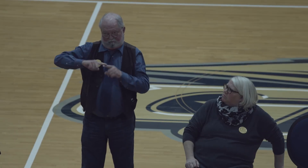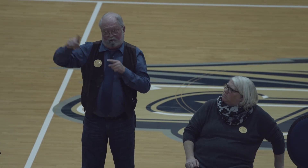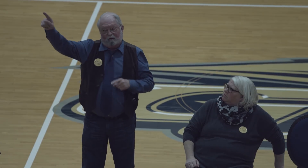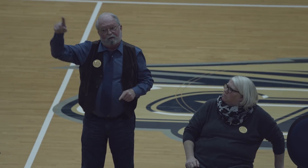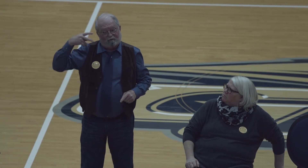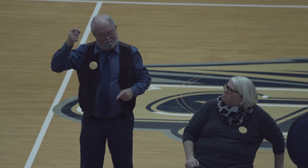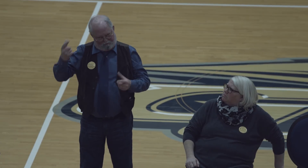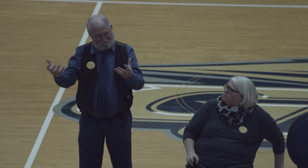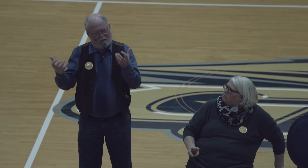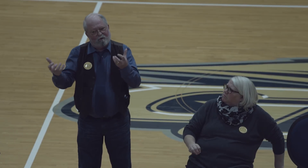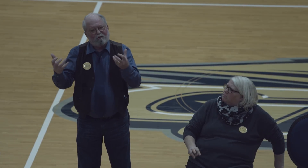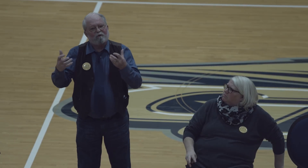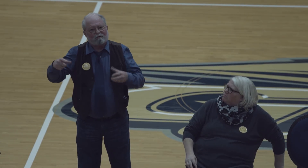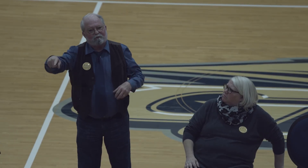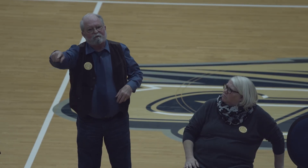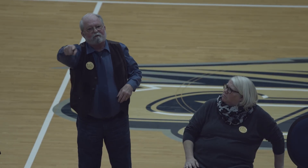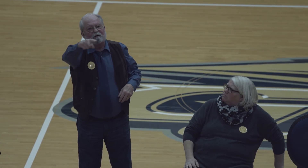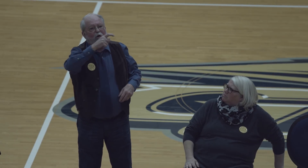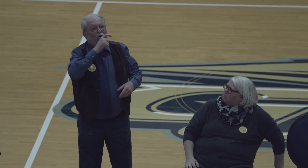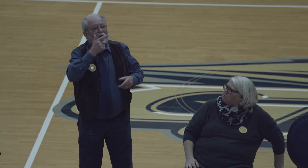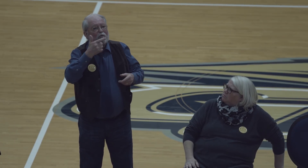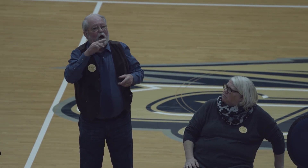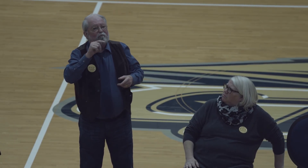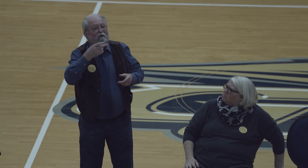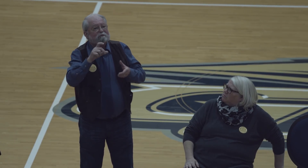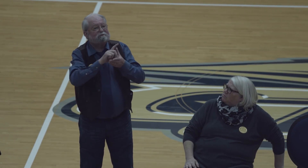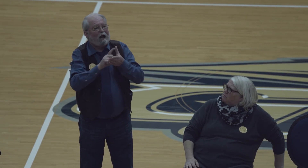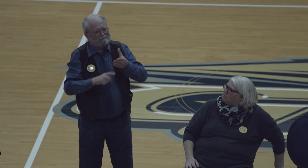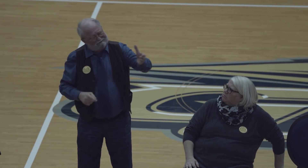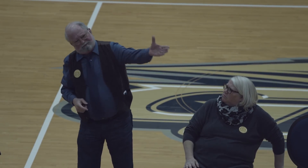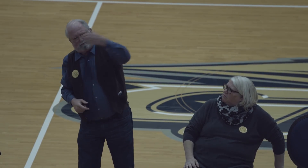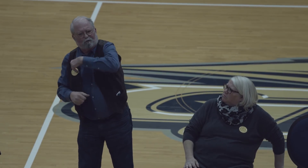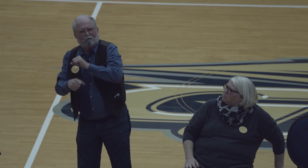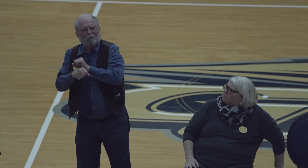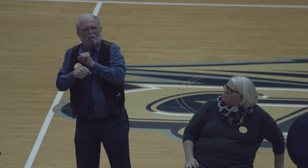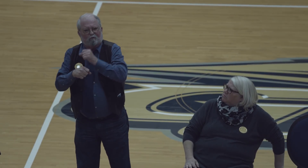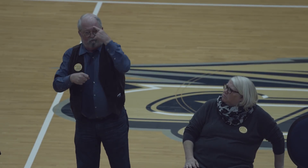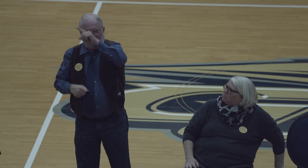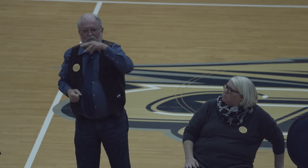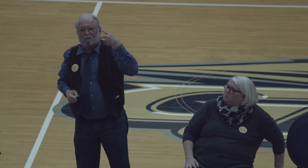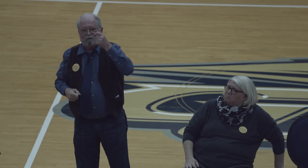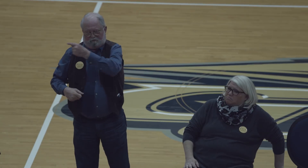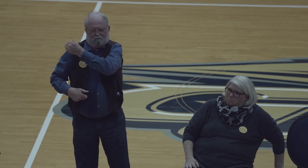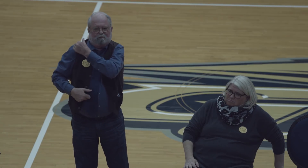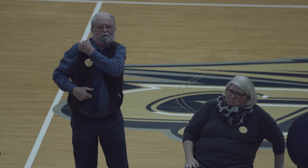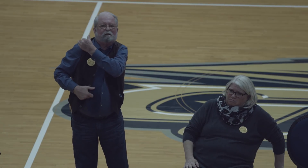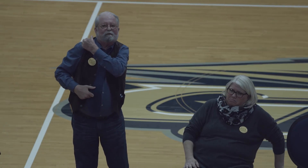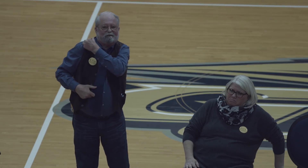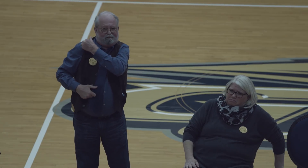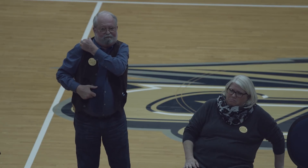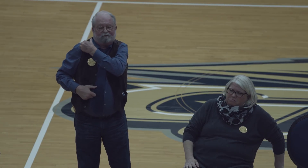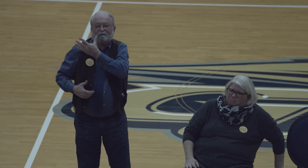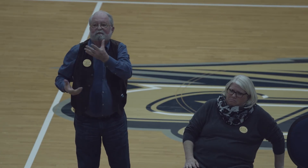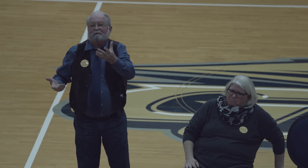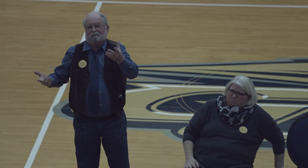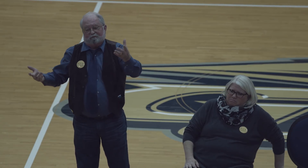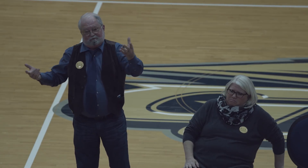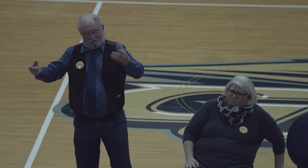Post. Now there are none. They want you, though. The Washington Post wants you, graphic